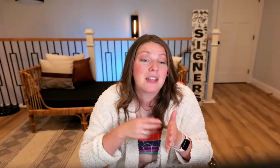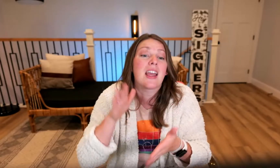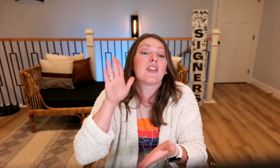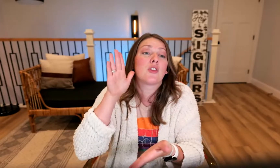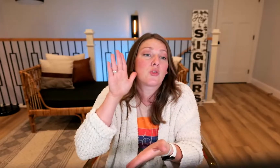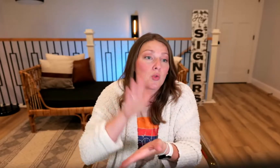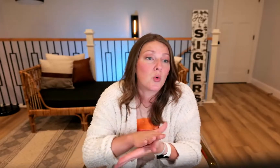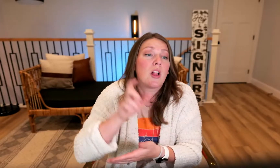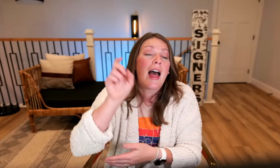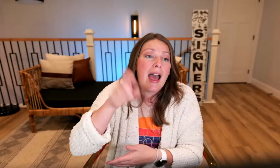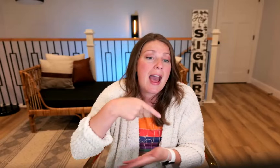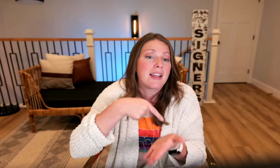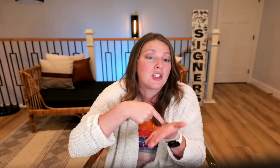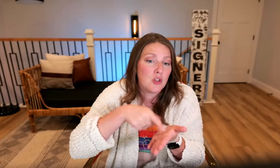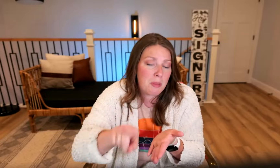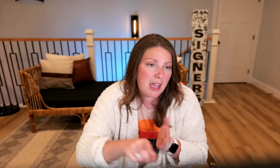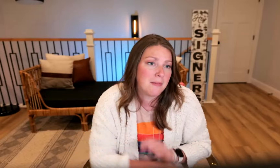and the school has to pay.